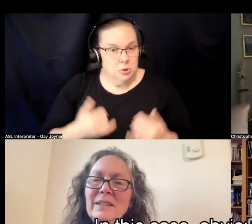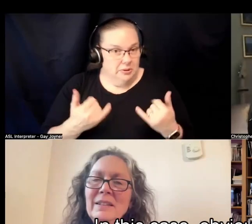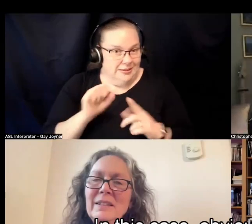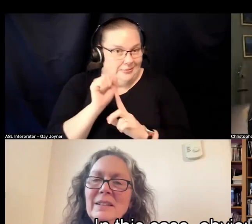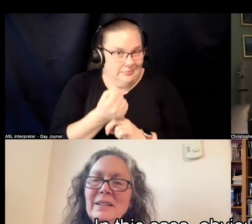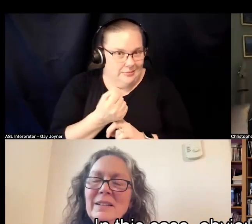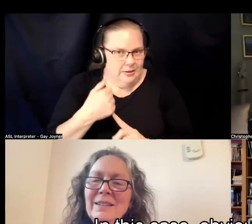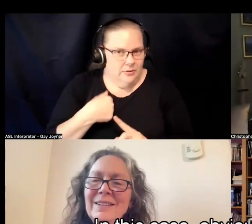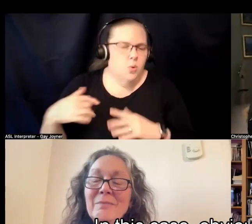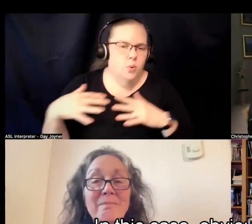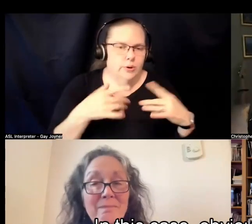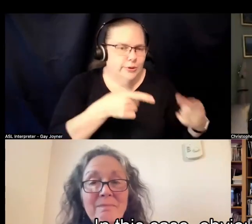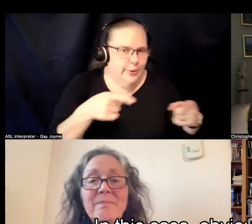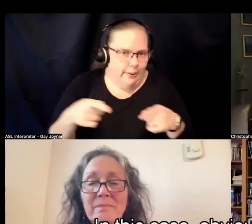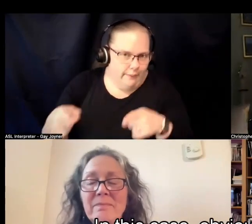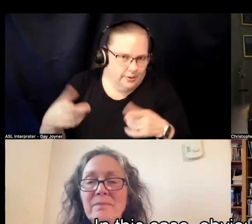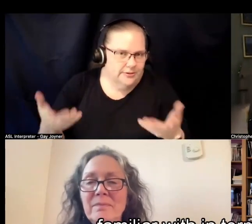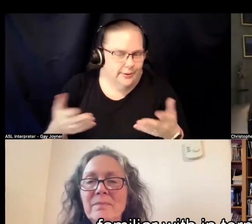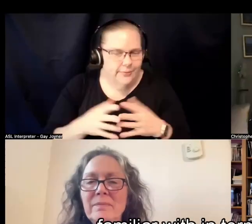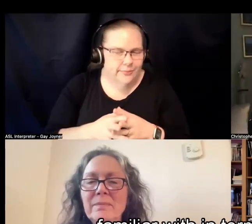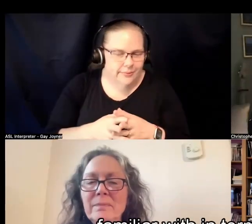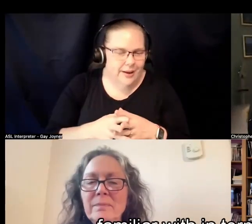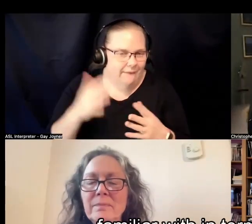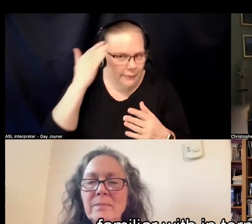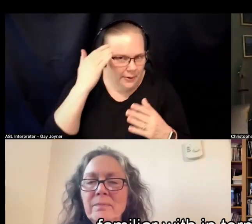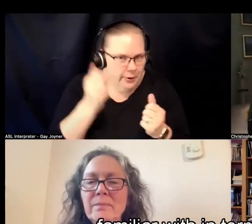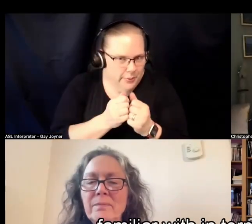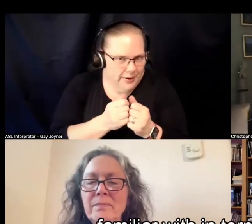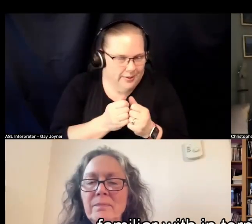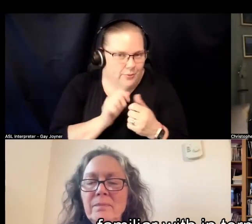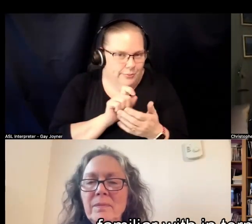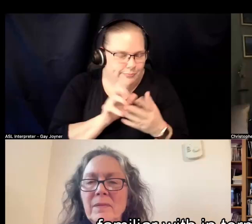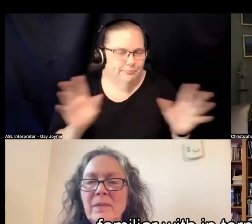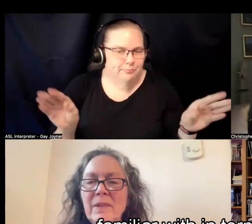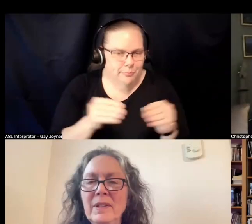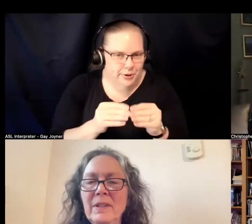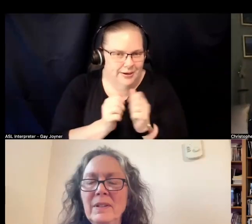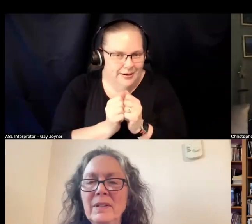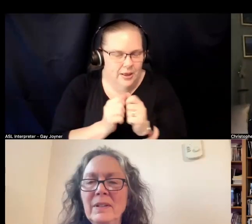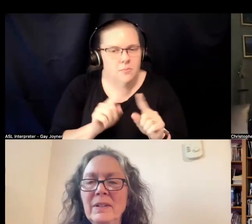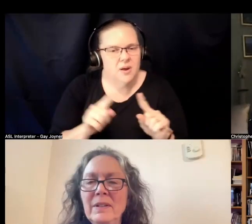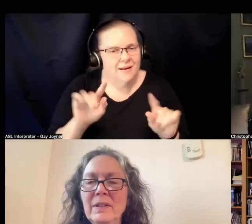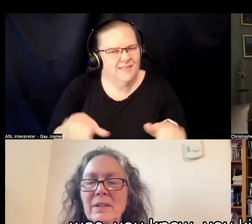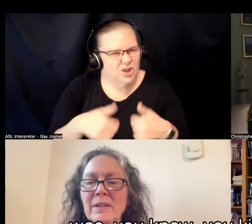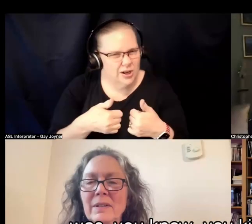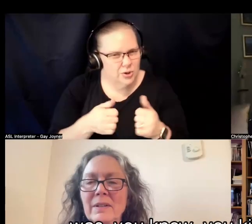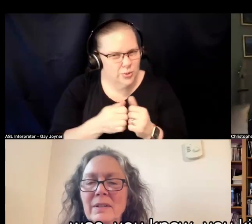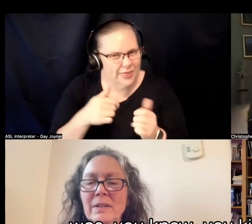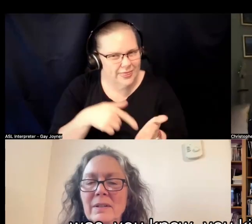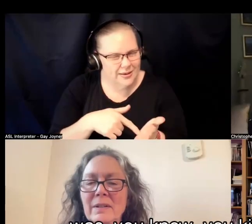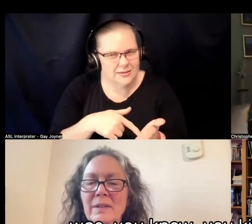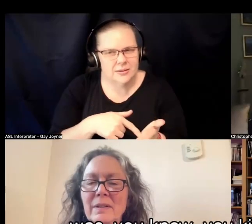obviously the war is going on, so that's something that I'm familiar with in terms of putting it together. But what I found challenging, Diane, with this book